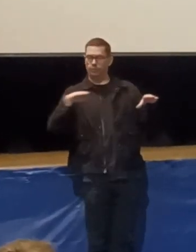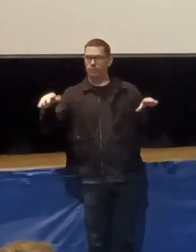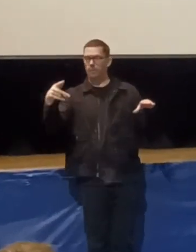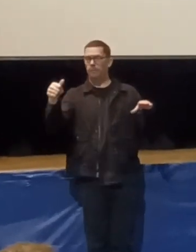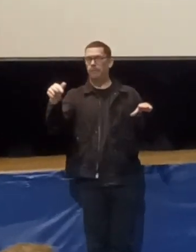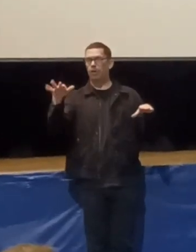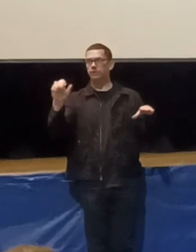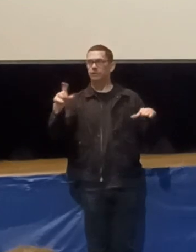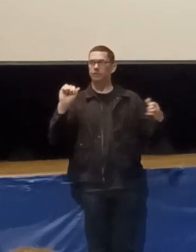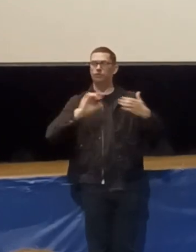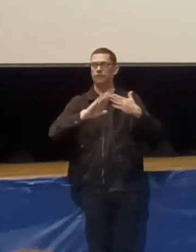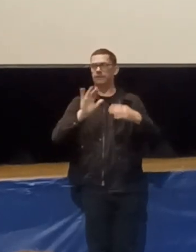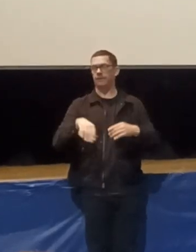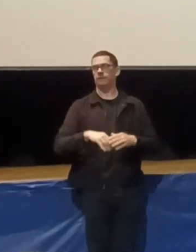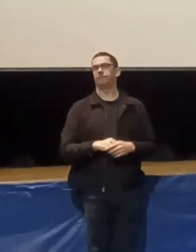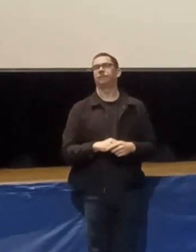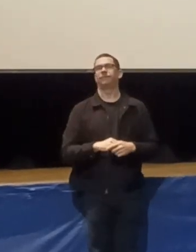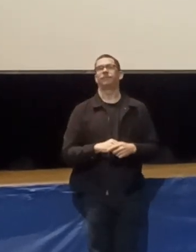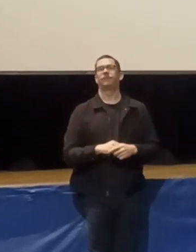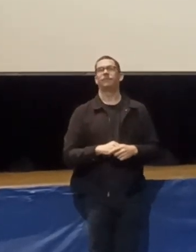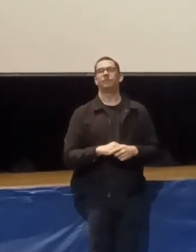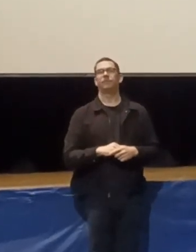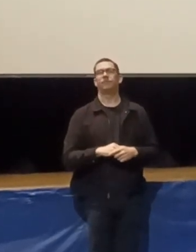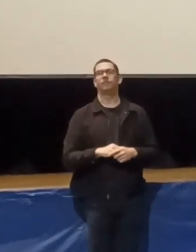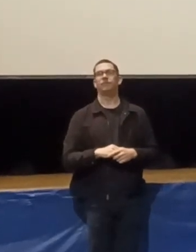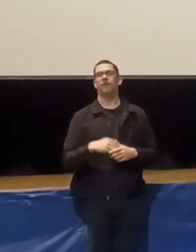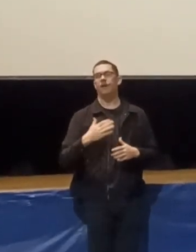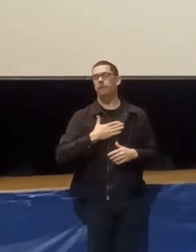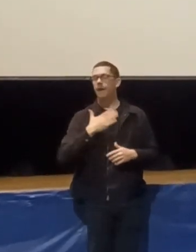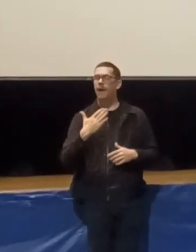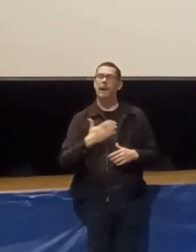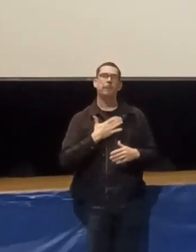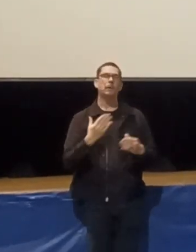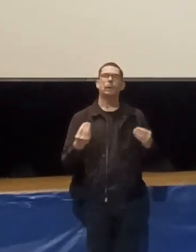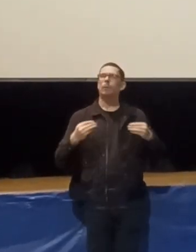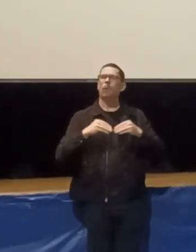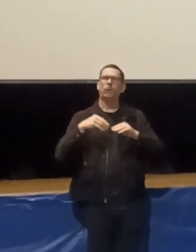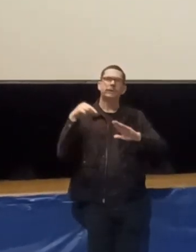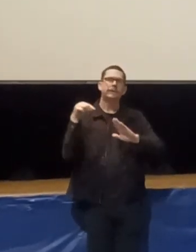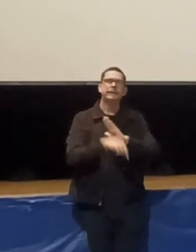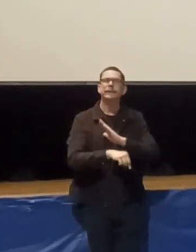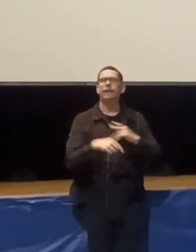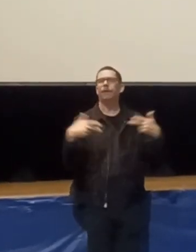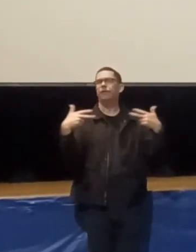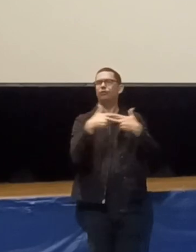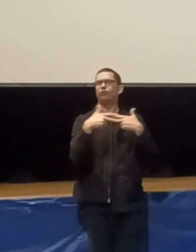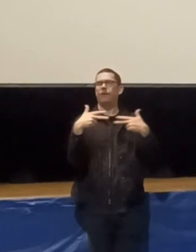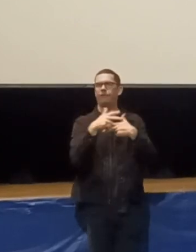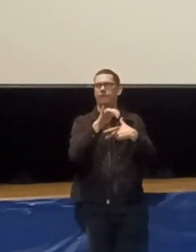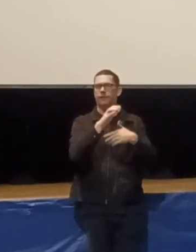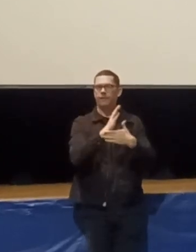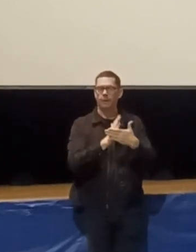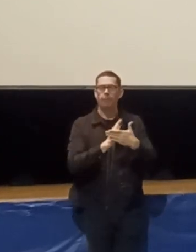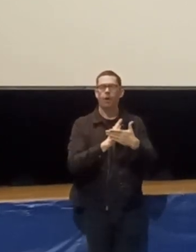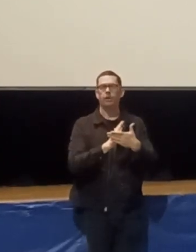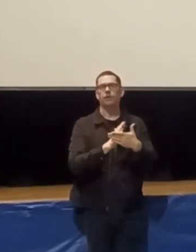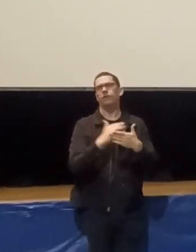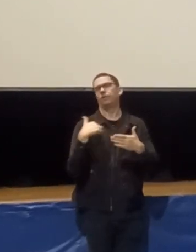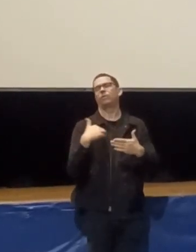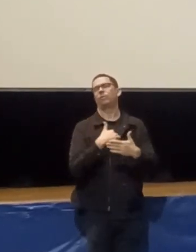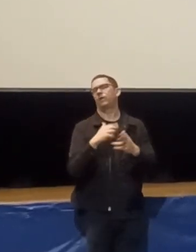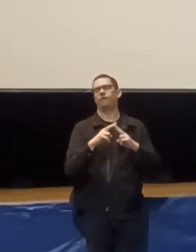that. And I'm happy to go into greater detail on the traffic piece, though we are extremely